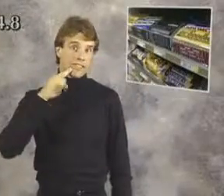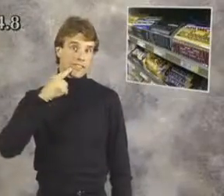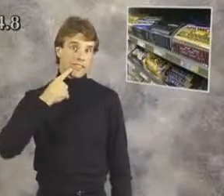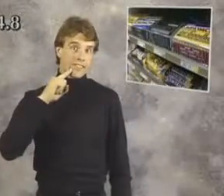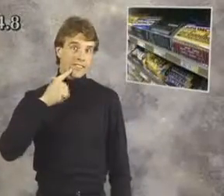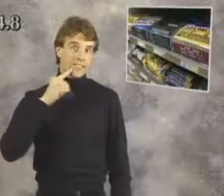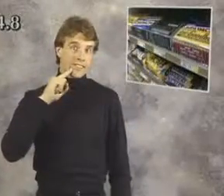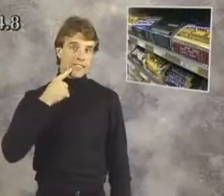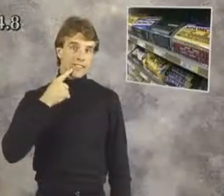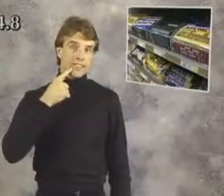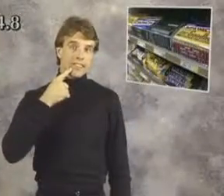candy.